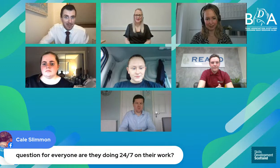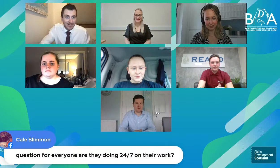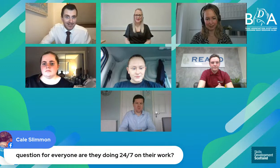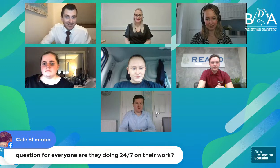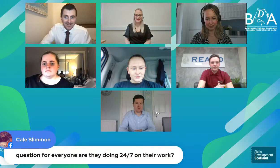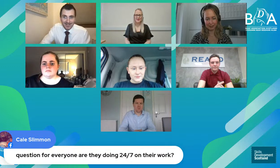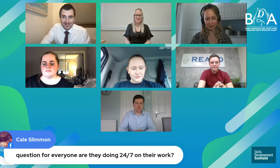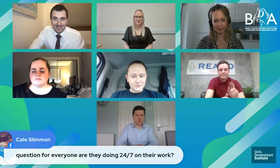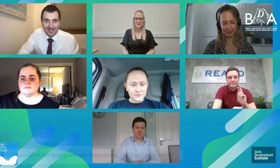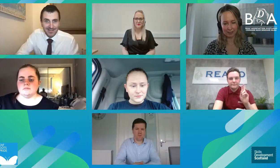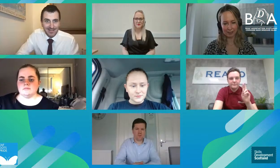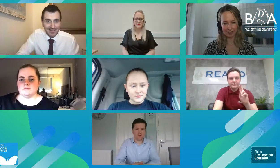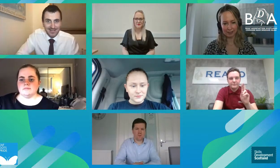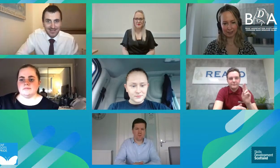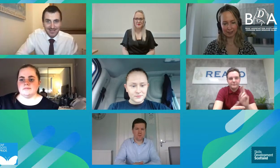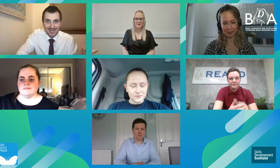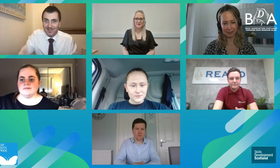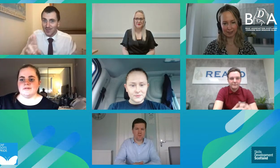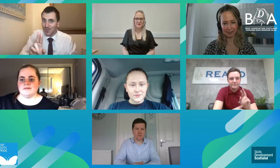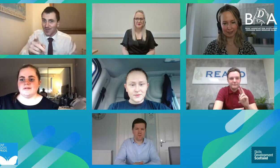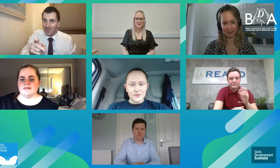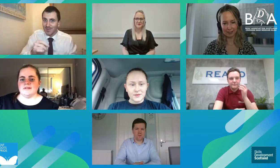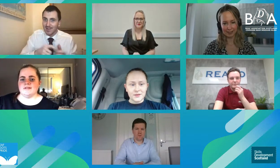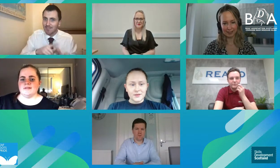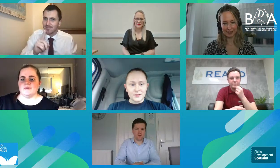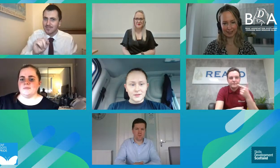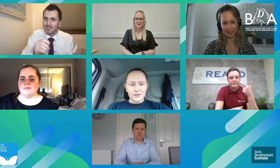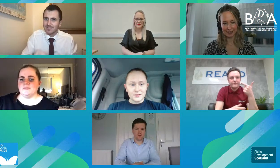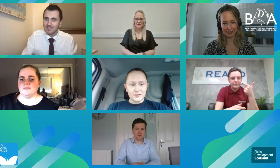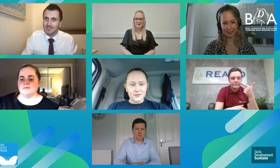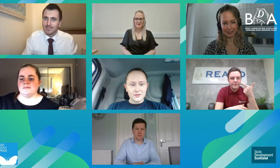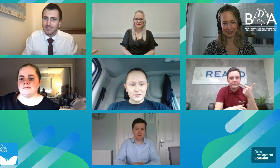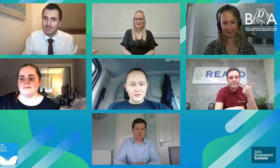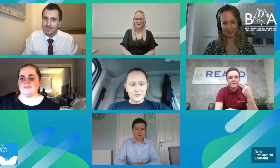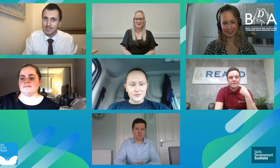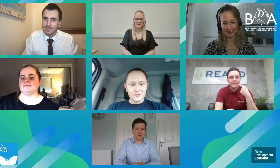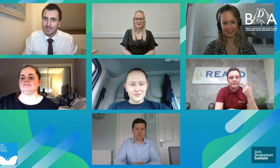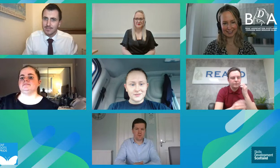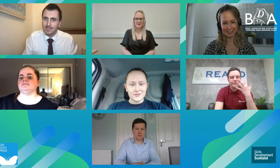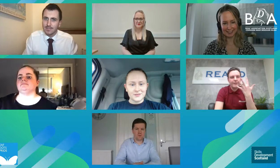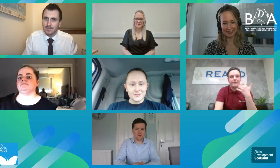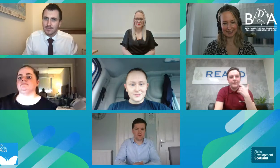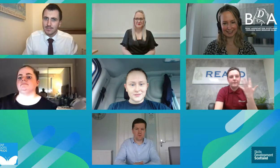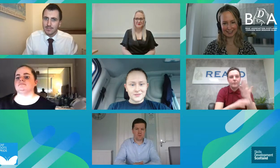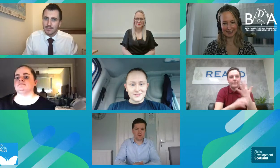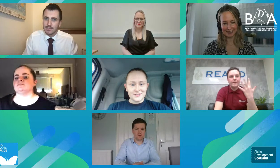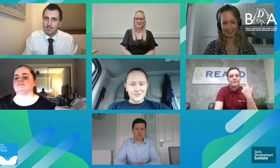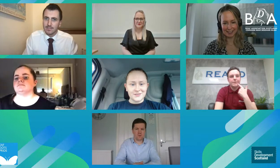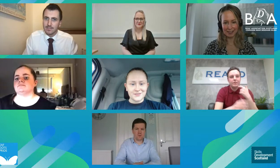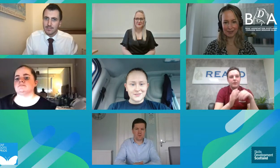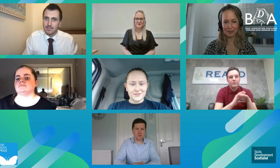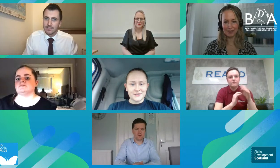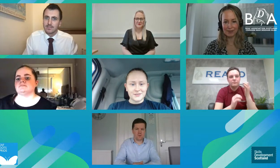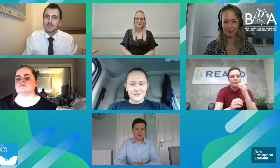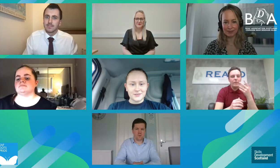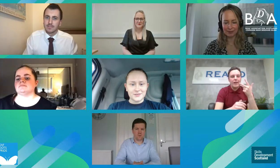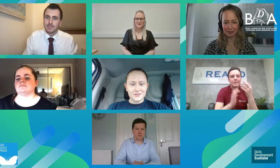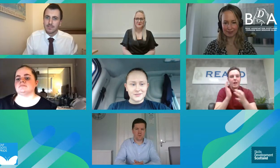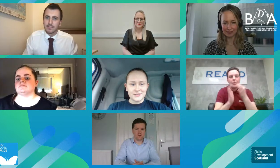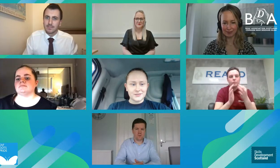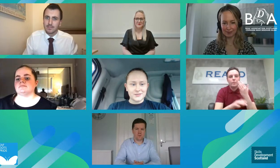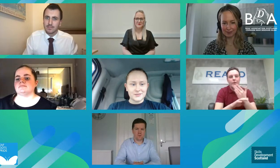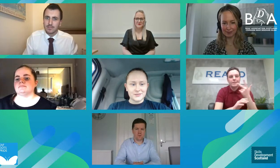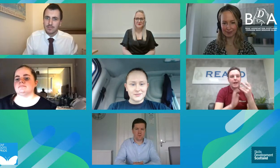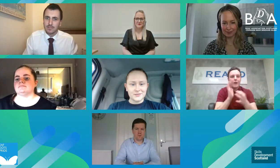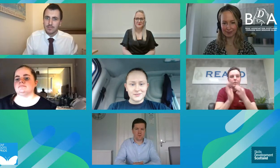work? 24/7 on their work? No. Sam? Nope. I don't. I only work 5 days